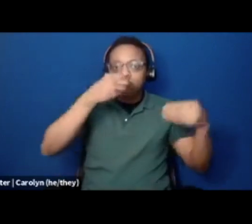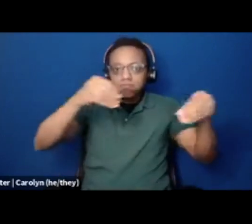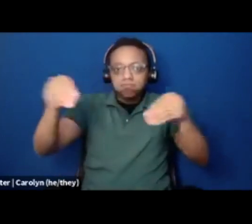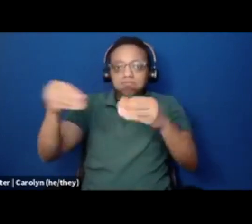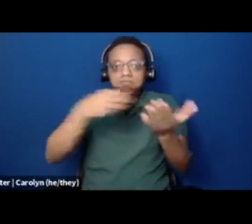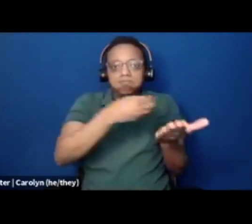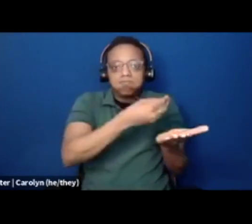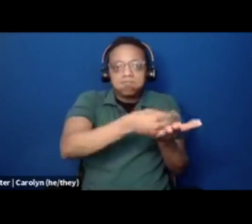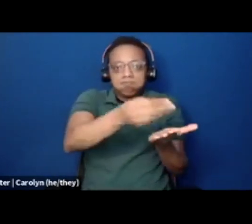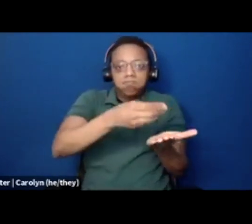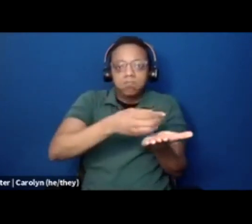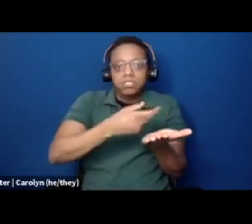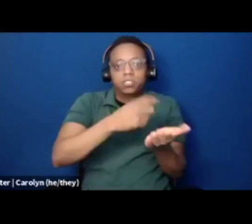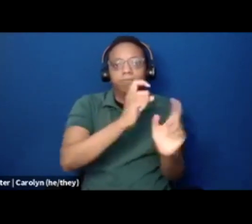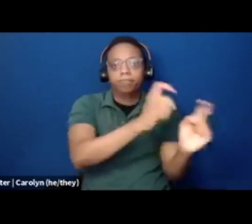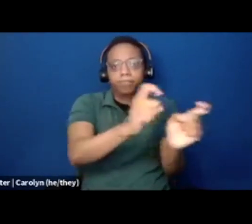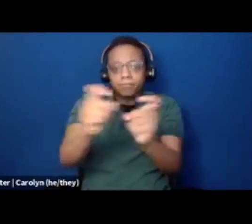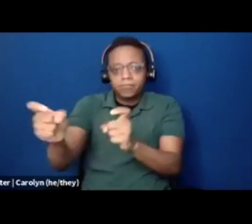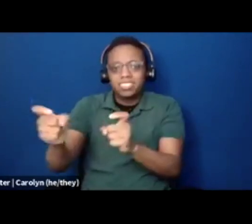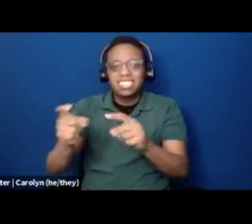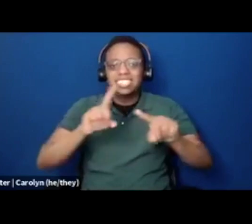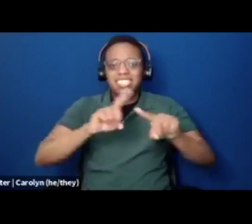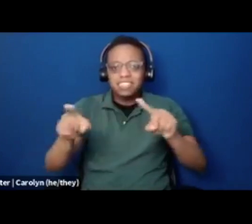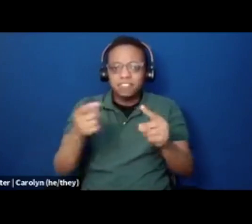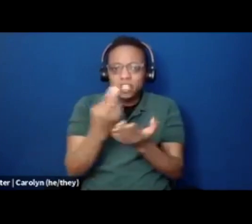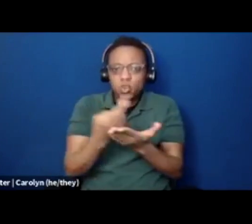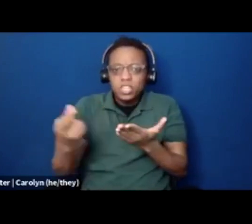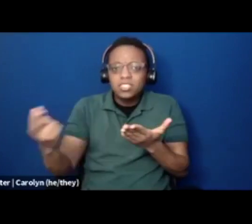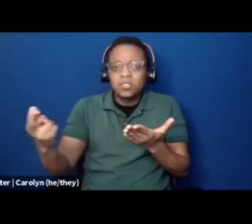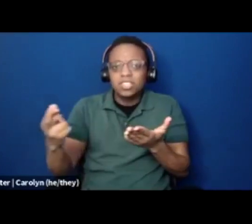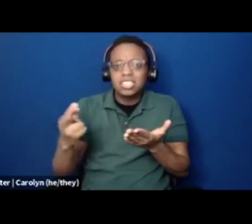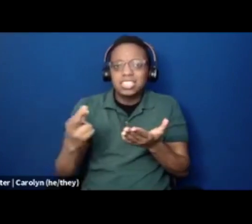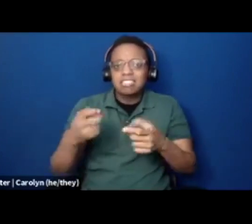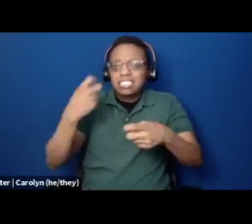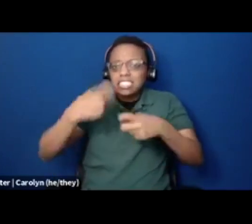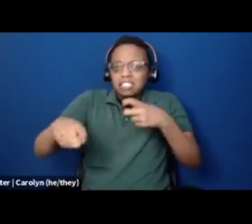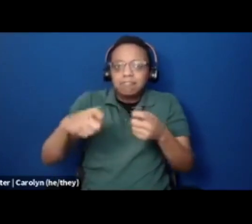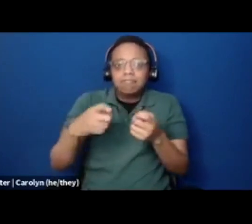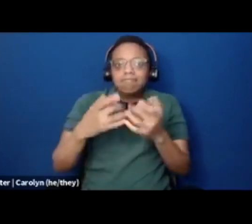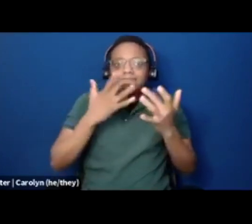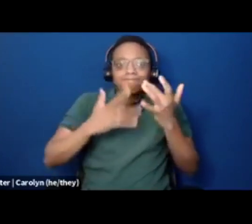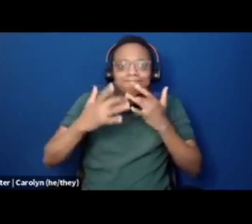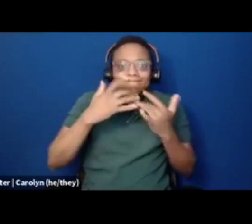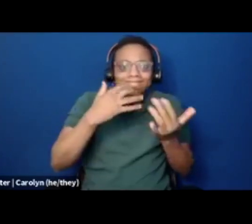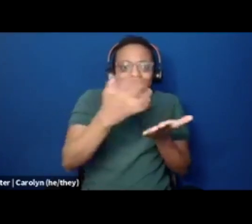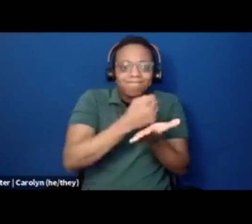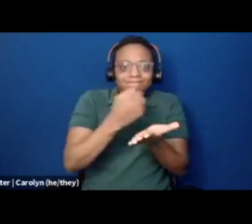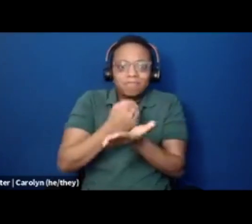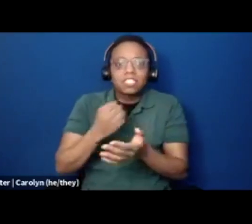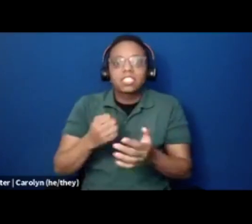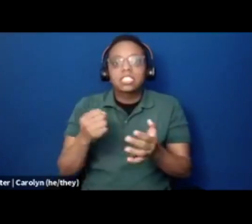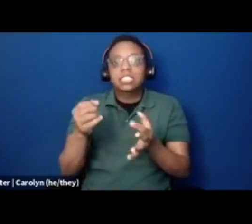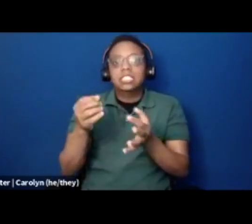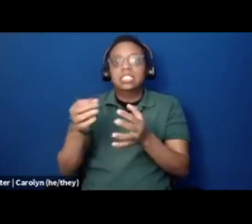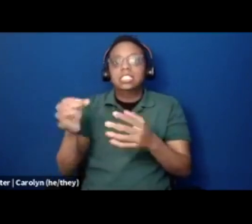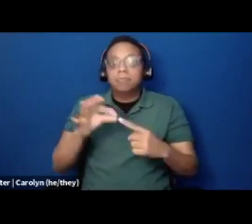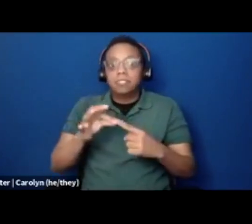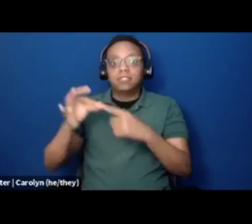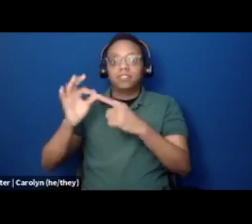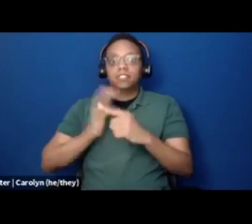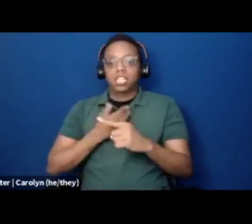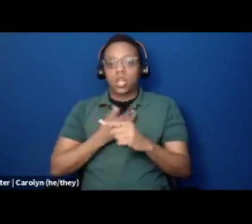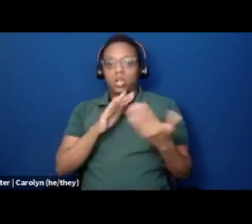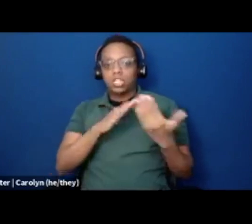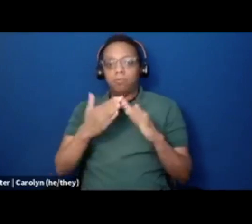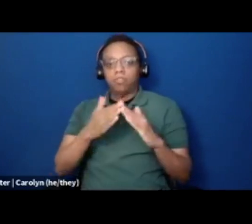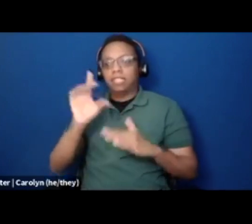of necessity that is hard to access for our communities with disabilities, especially, that was